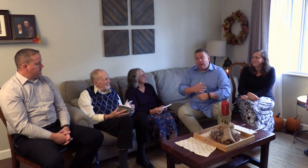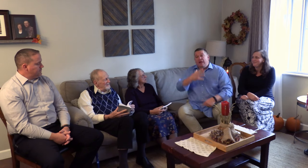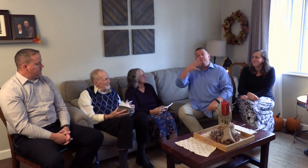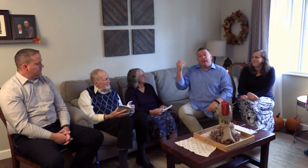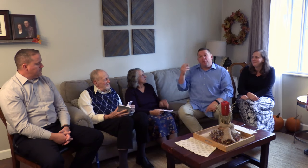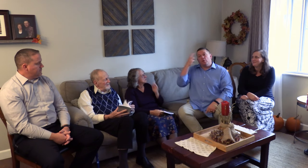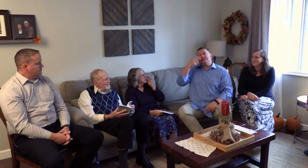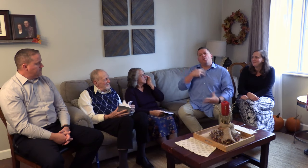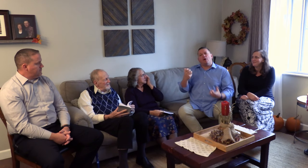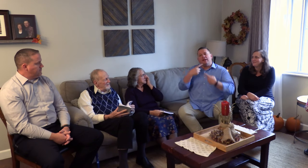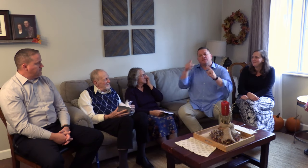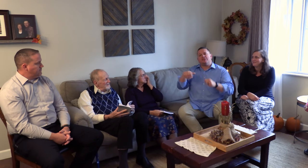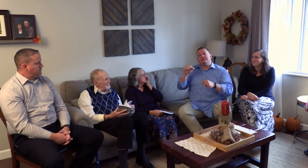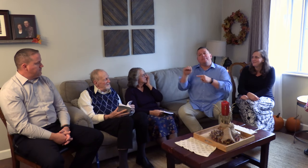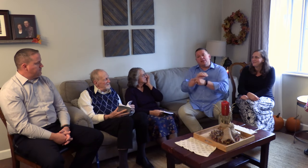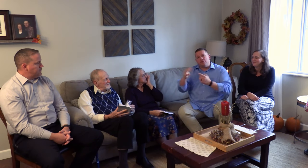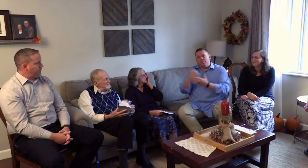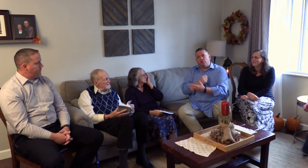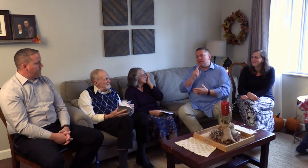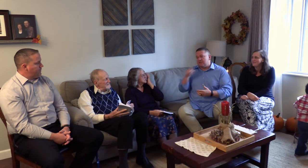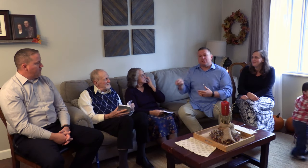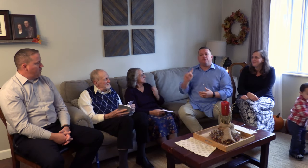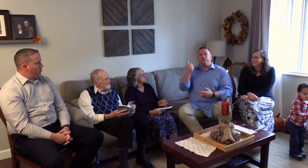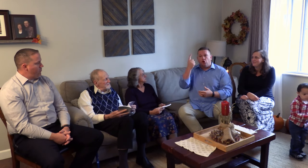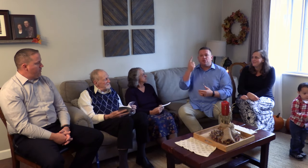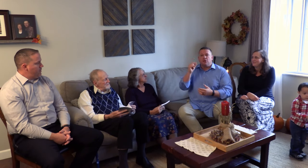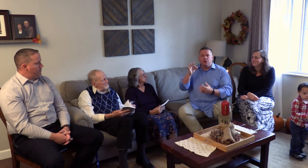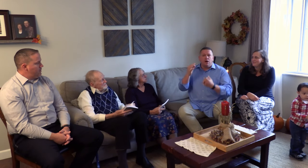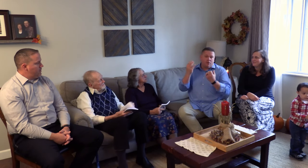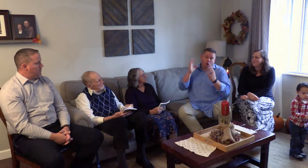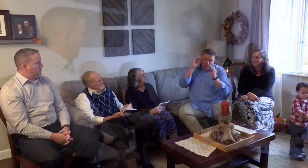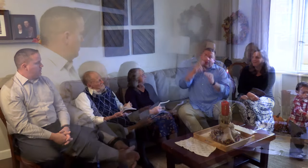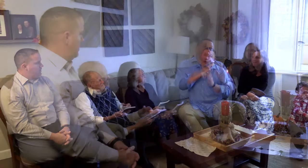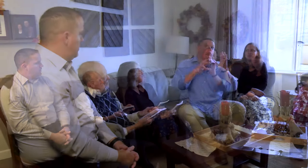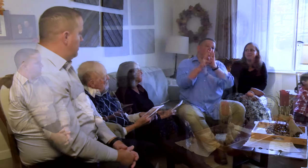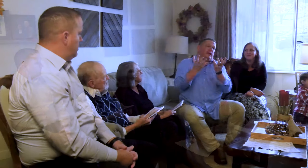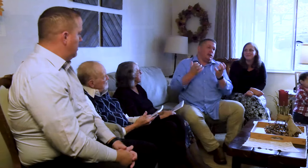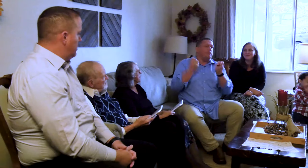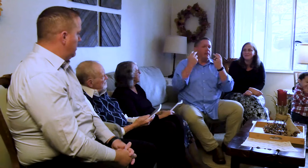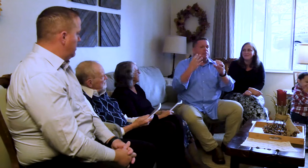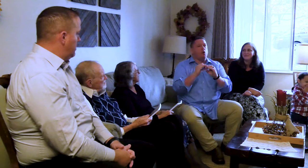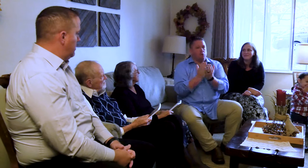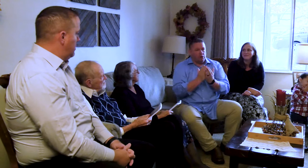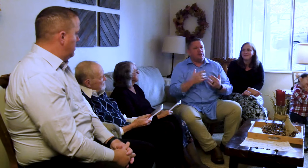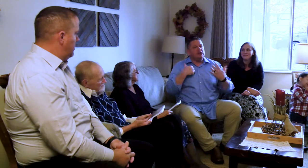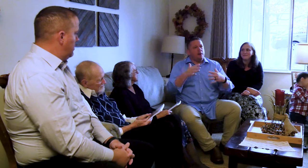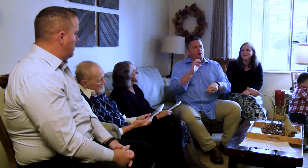and the reason i want to announce this as a ministry opportunity is this is the first of hopefully lord willing many more books i'm already